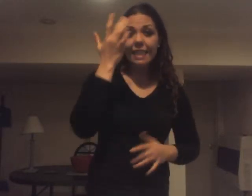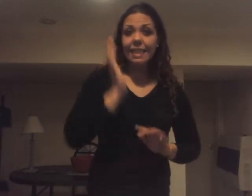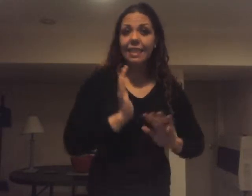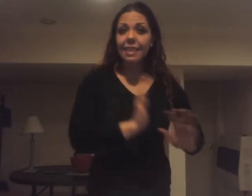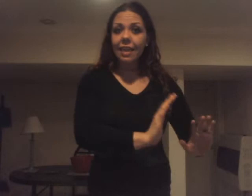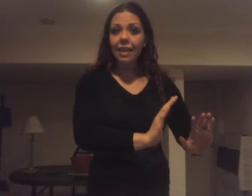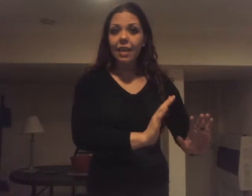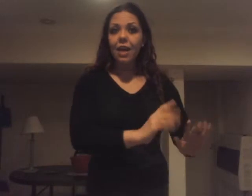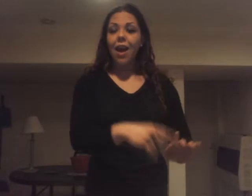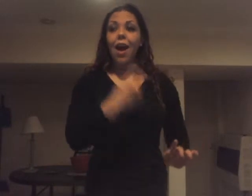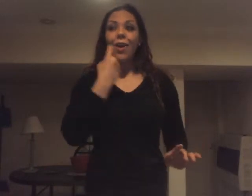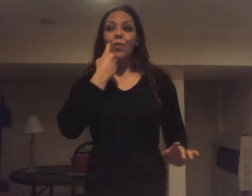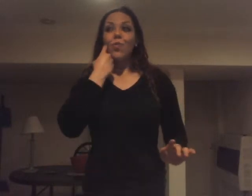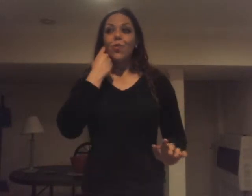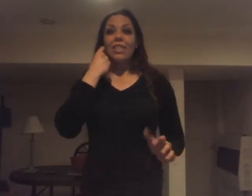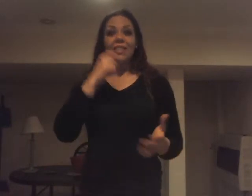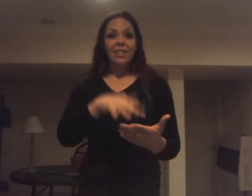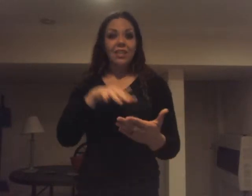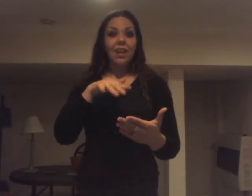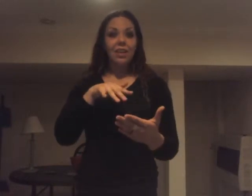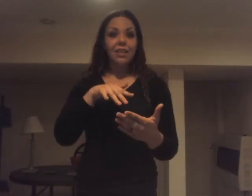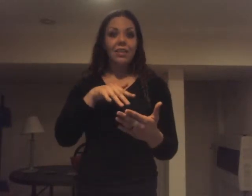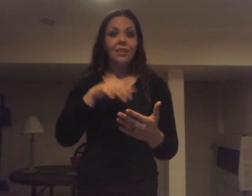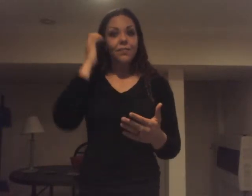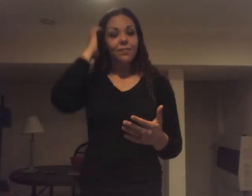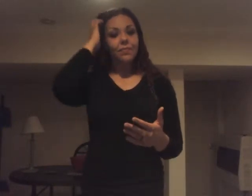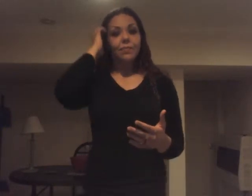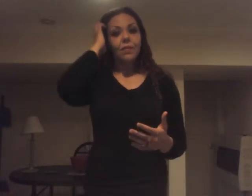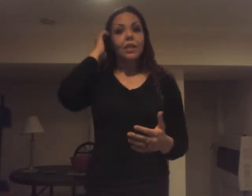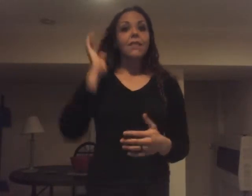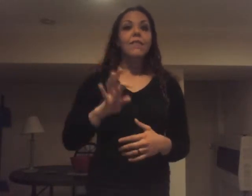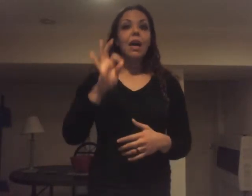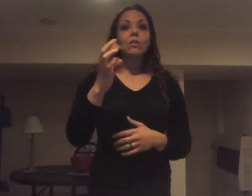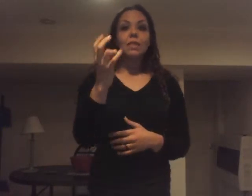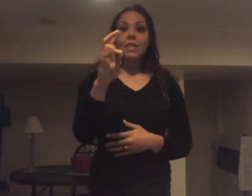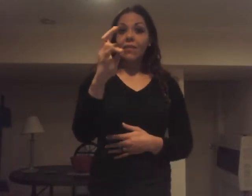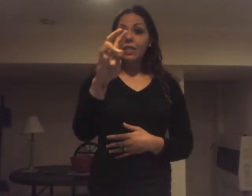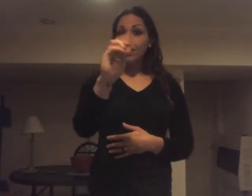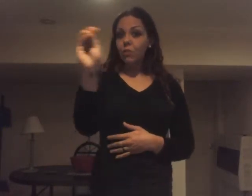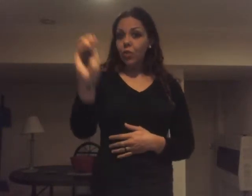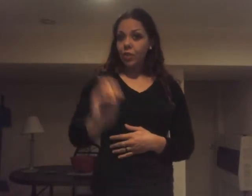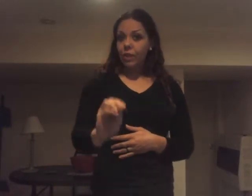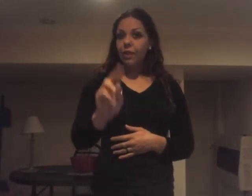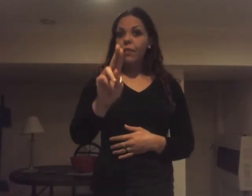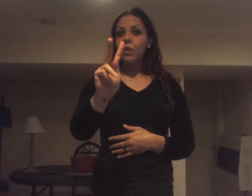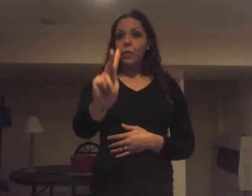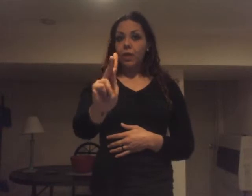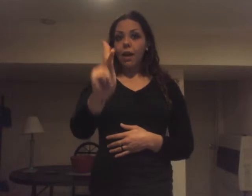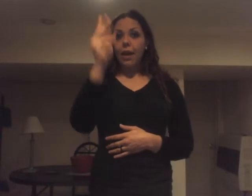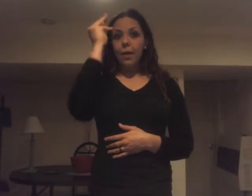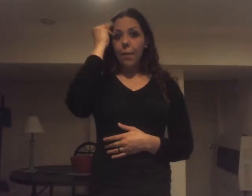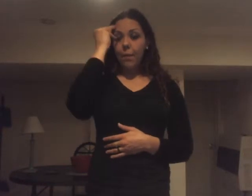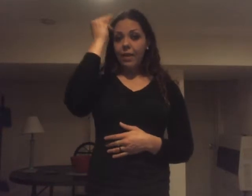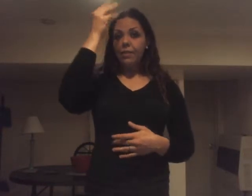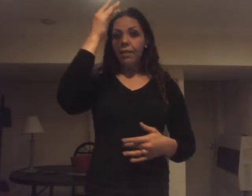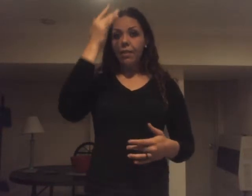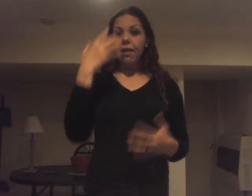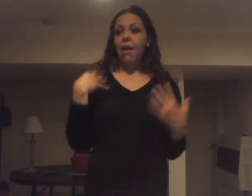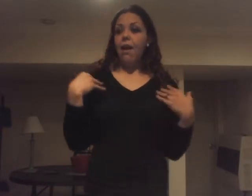study by Bartlett and company found that 17% of UK mental health professionals had